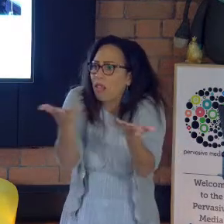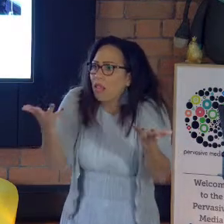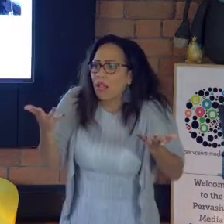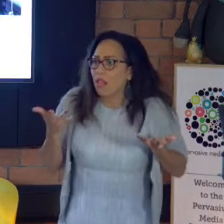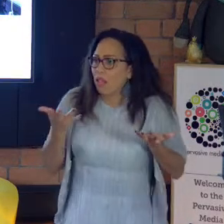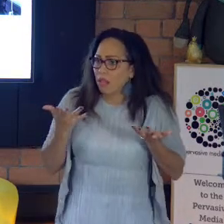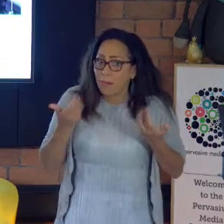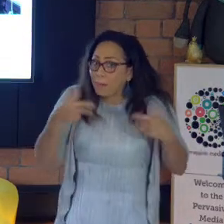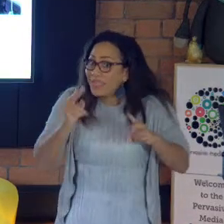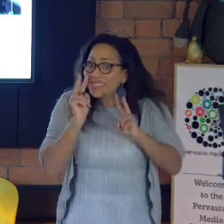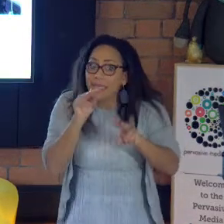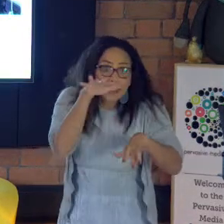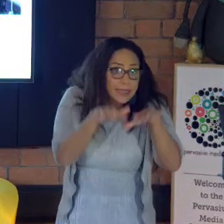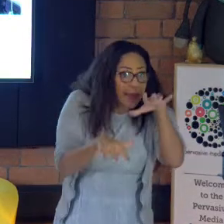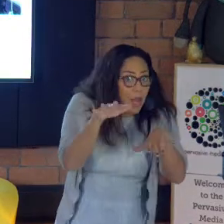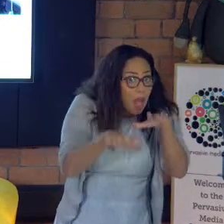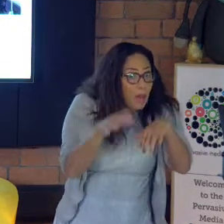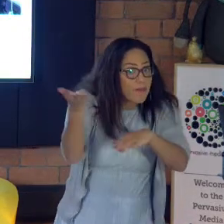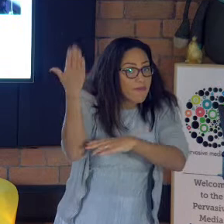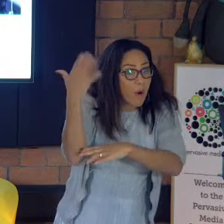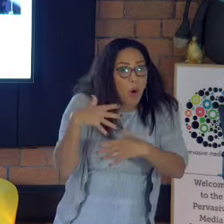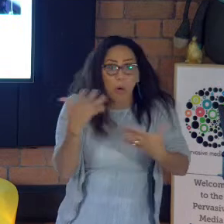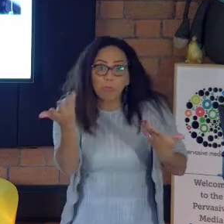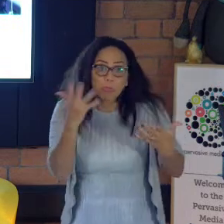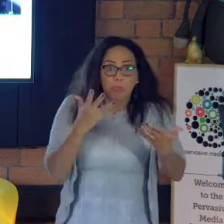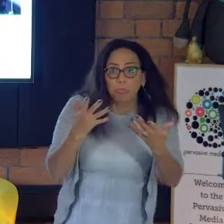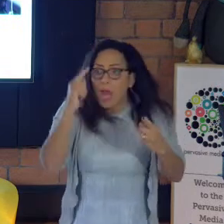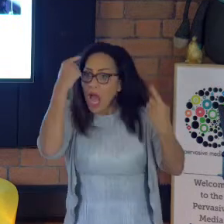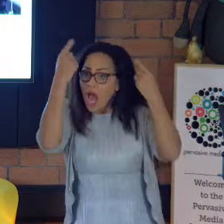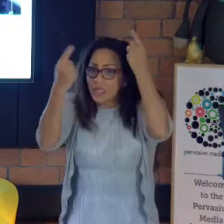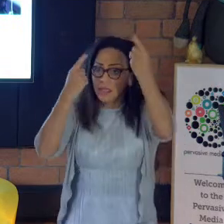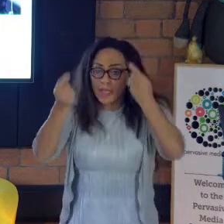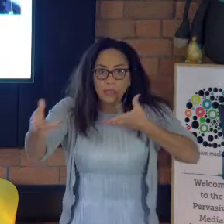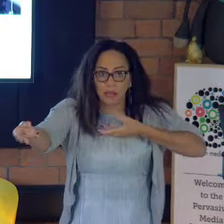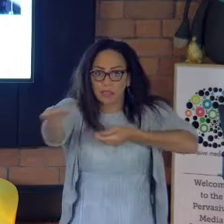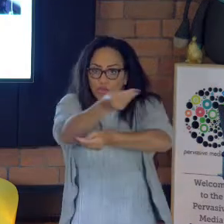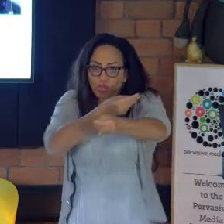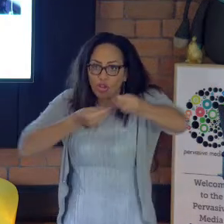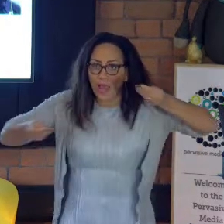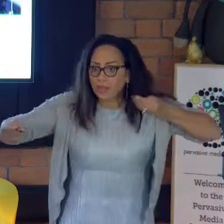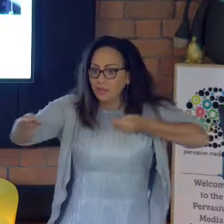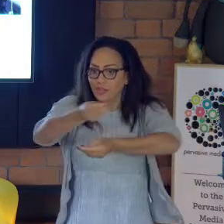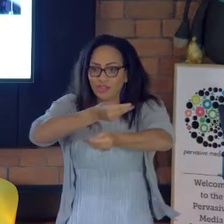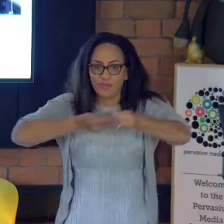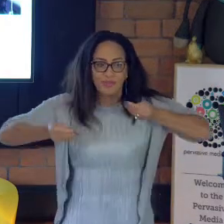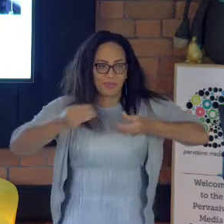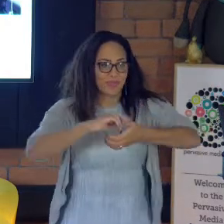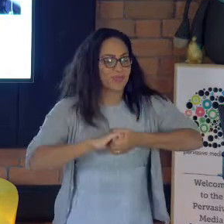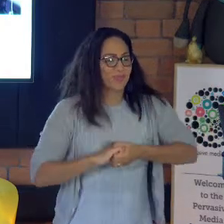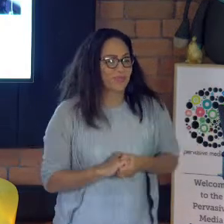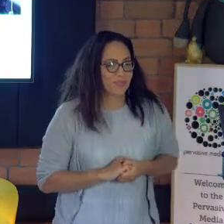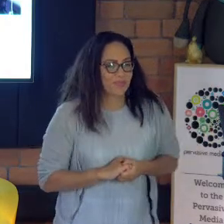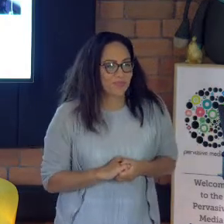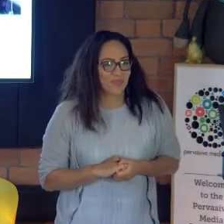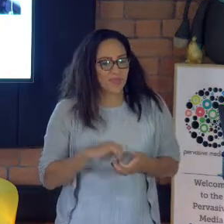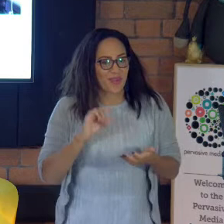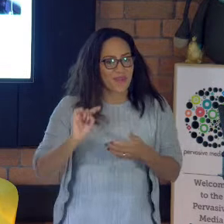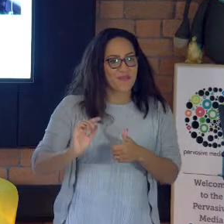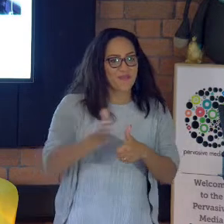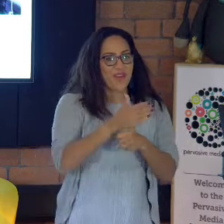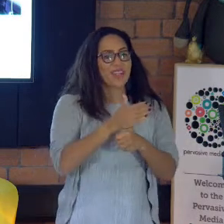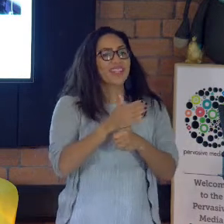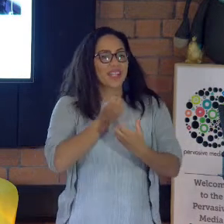seen something similar, and exchange about this experience. So first, a poetry